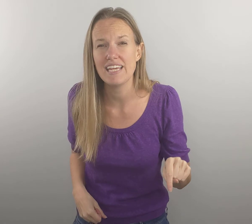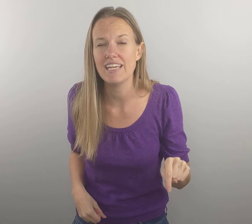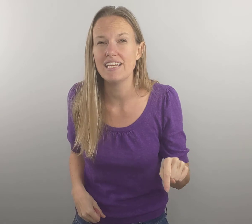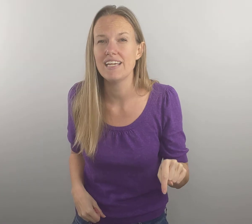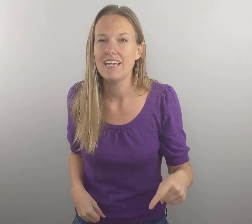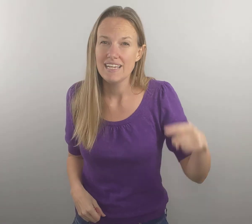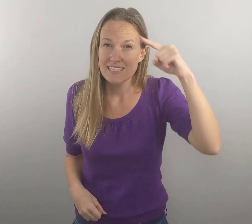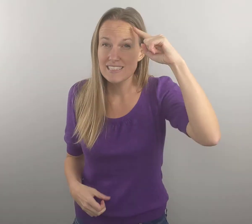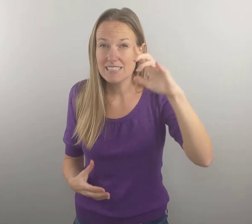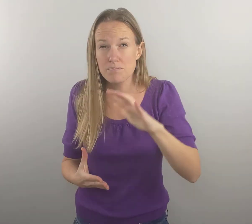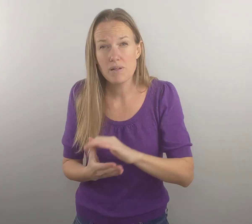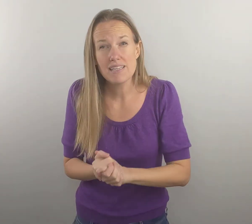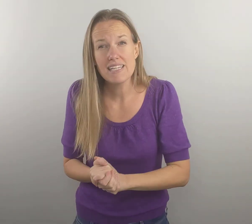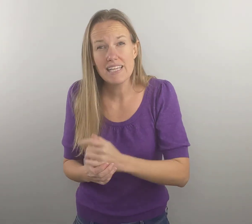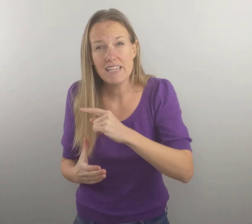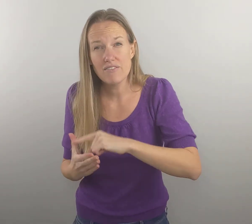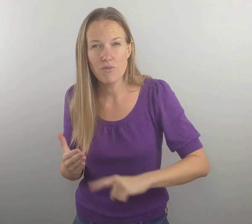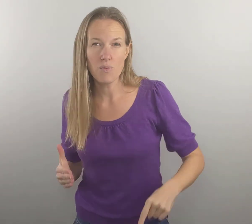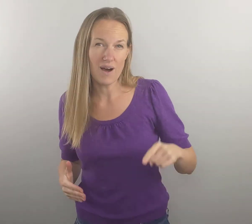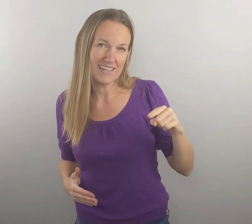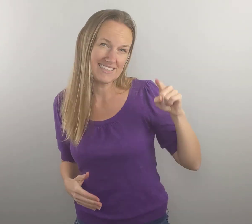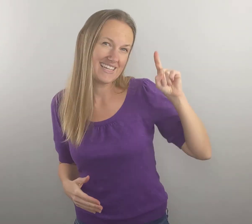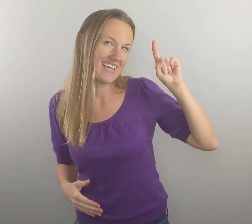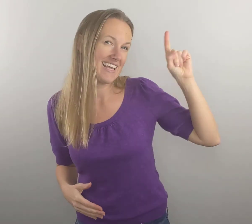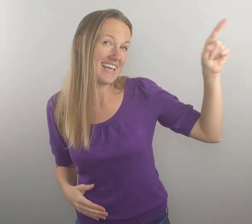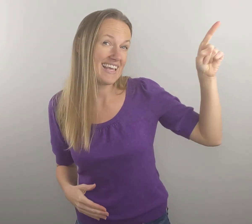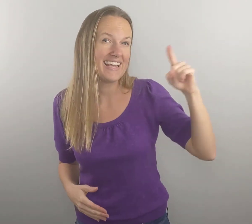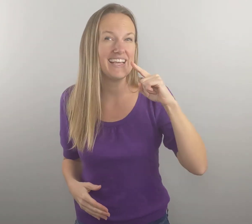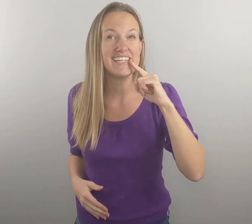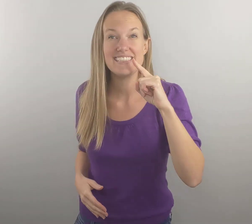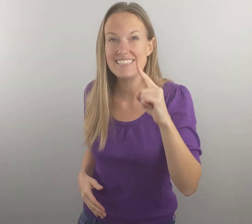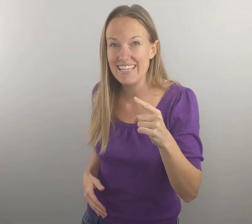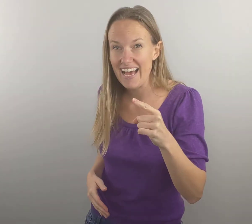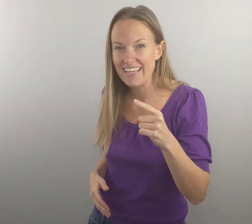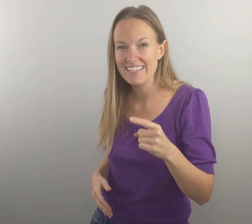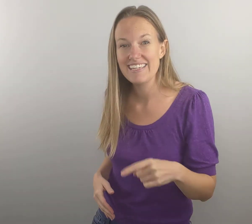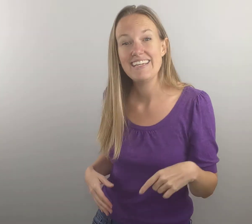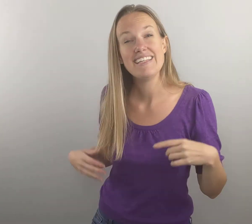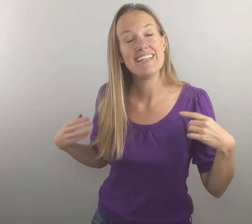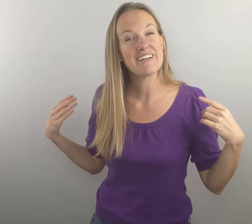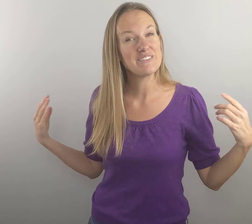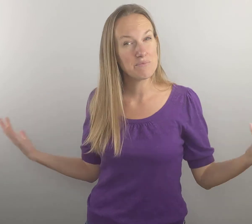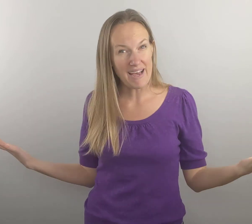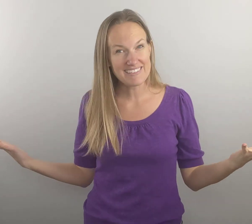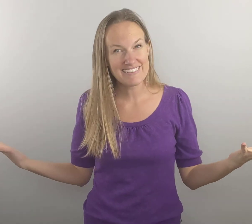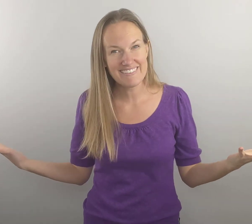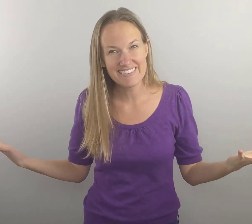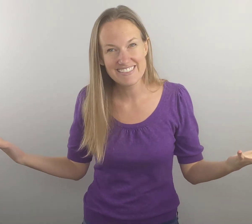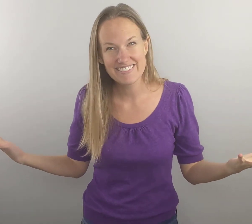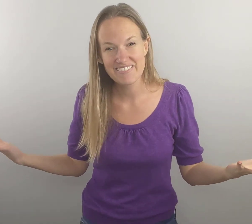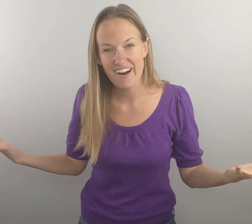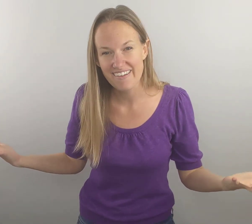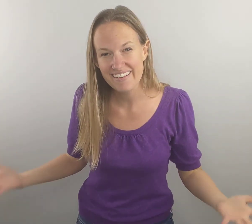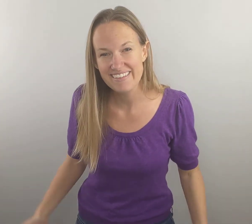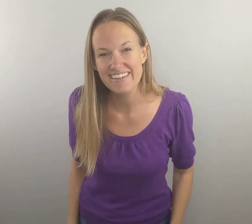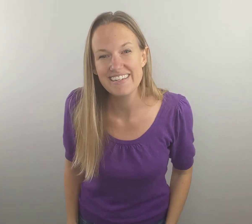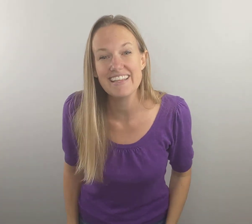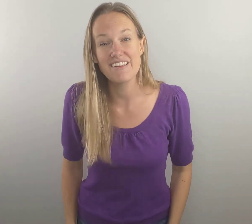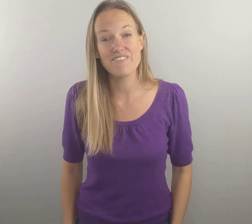need. Just believe what he said. And it goes back to the chorus, which we've already learned, and then